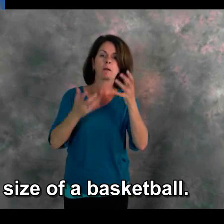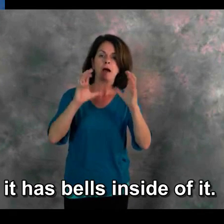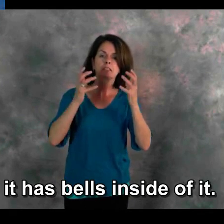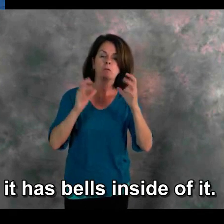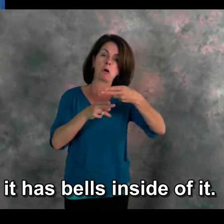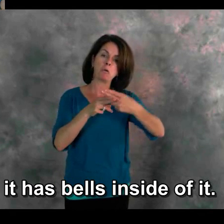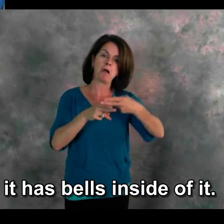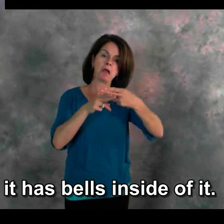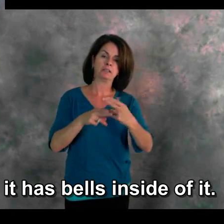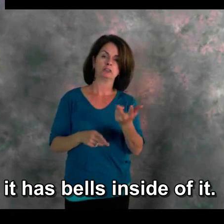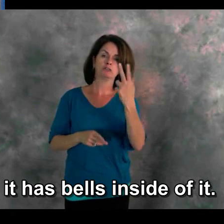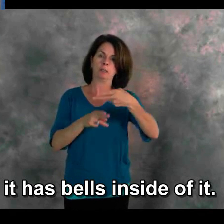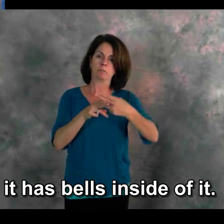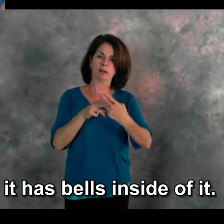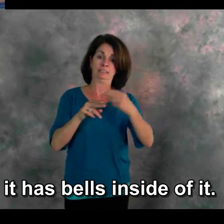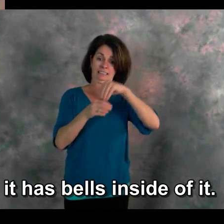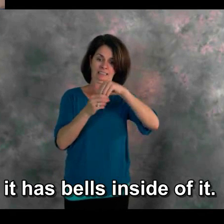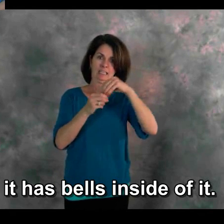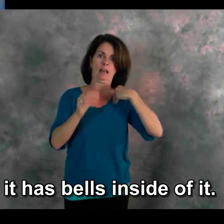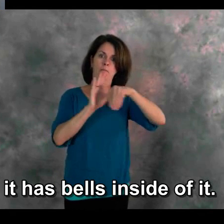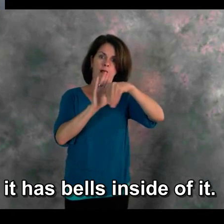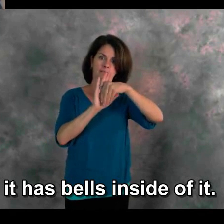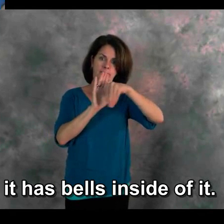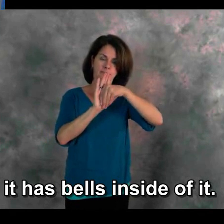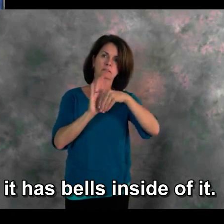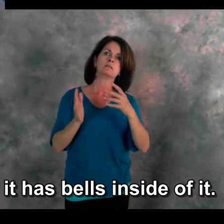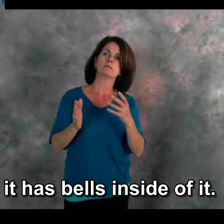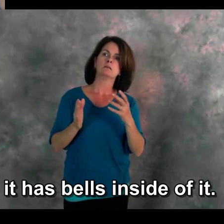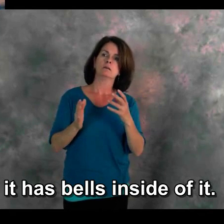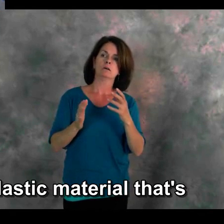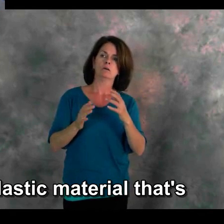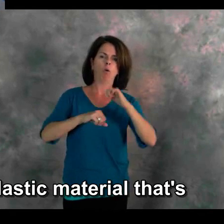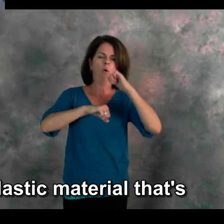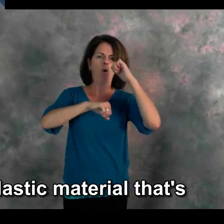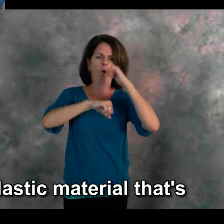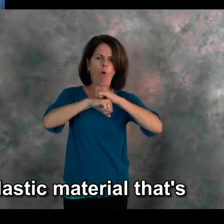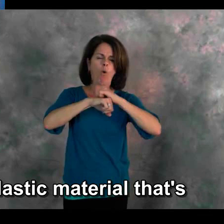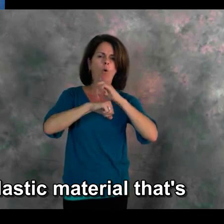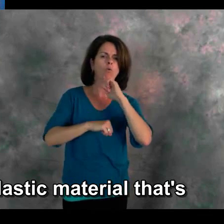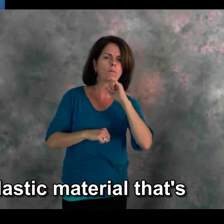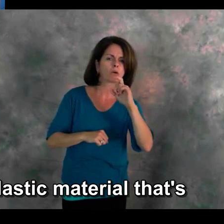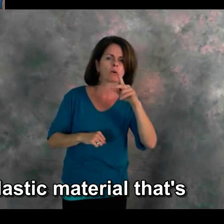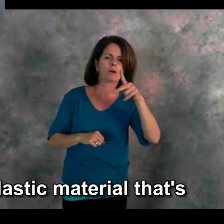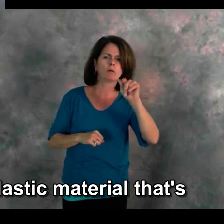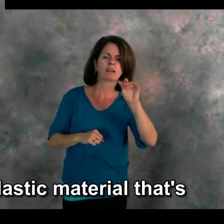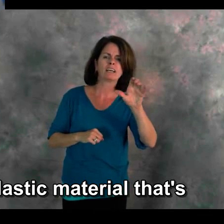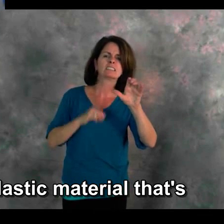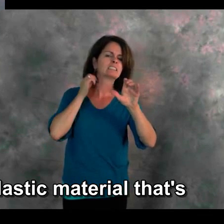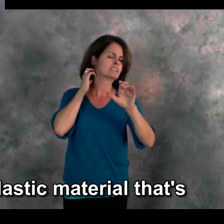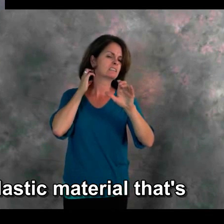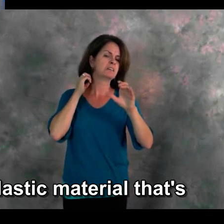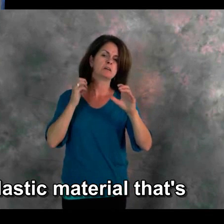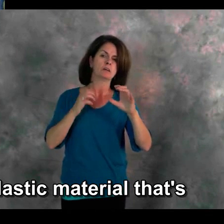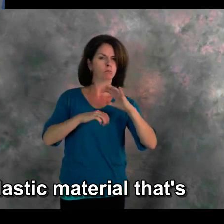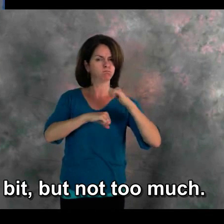basketball, weighs roughly 3 pounds, and it has bells inside of it. It's a hard, rubberized